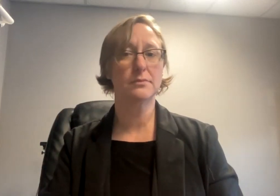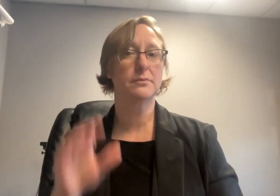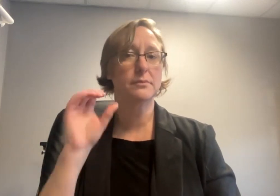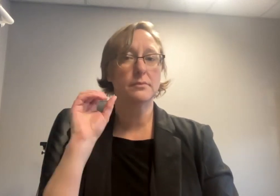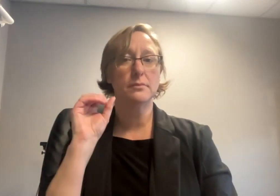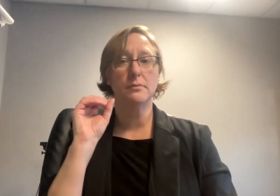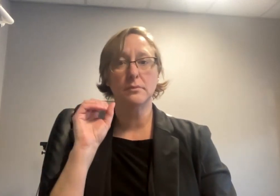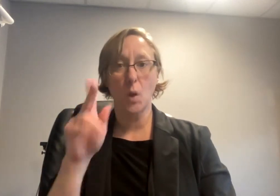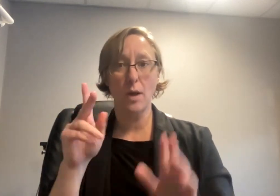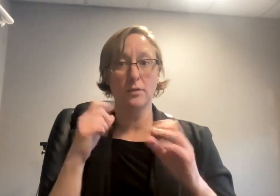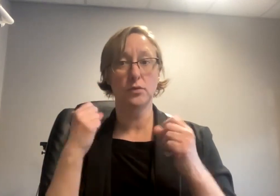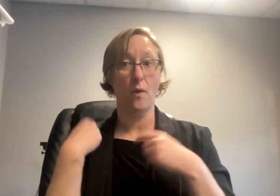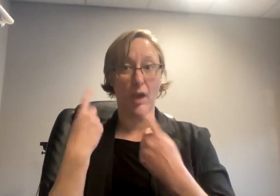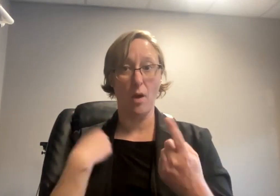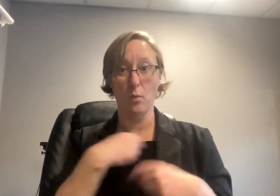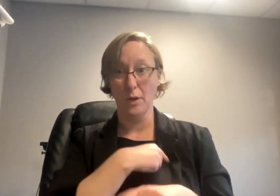Okay, thank you for letting me know that.